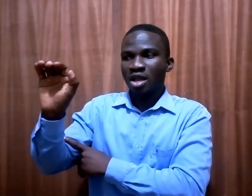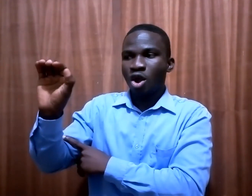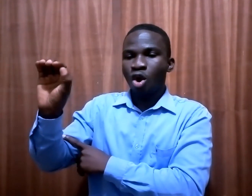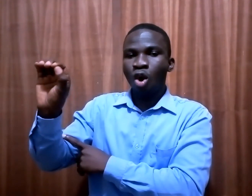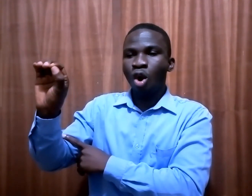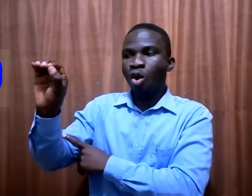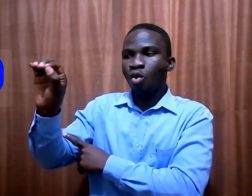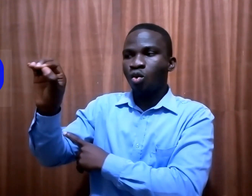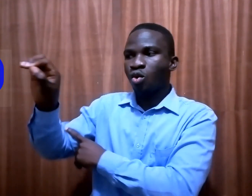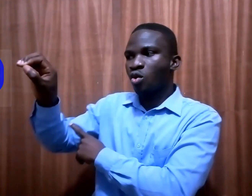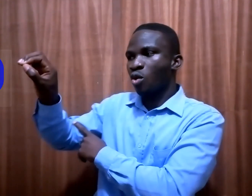O.